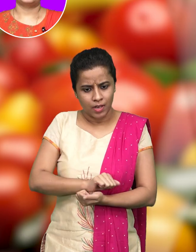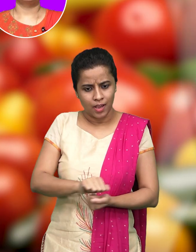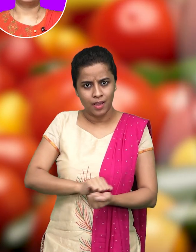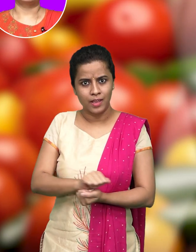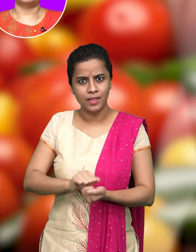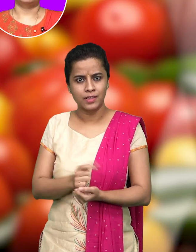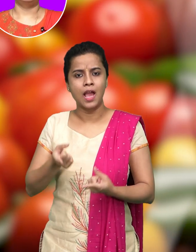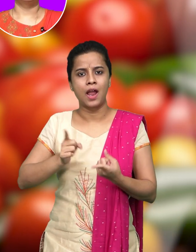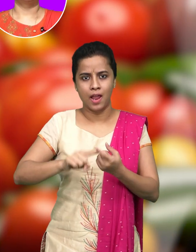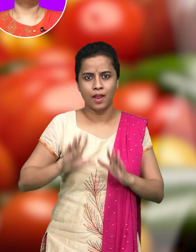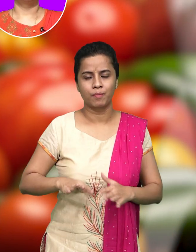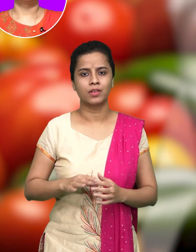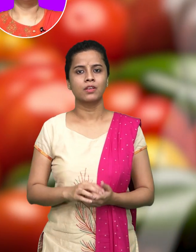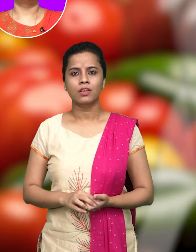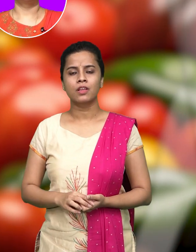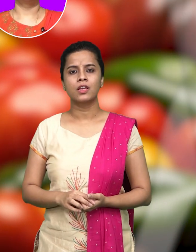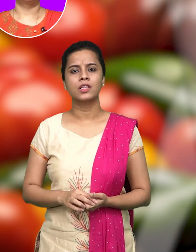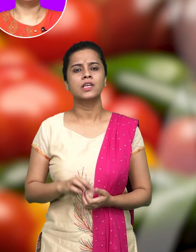Such plants are called